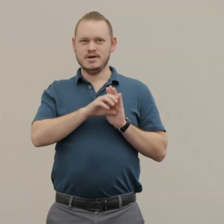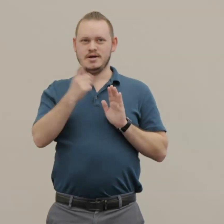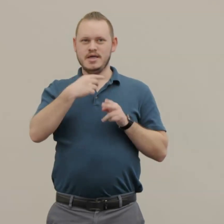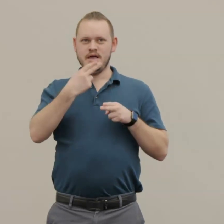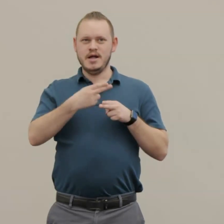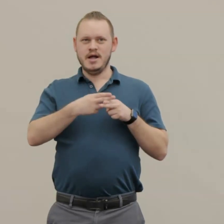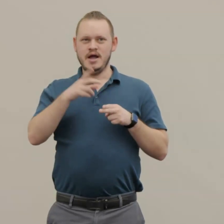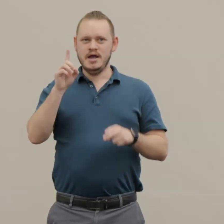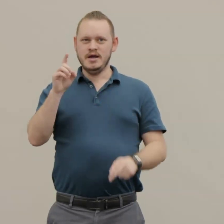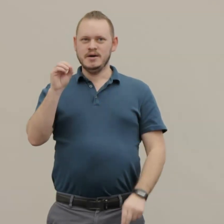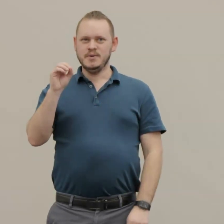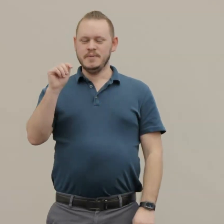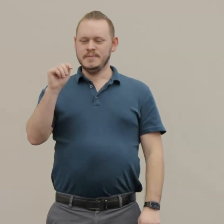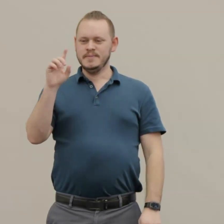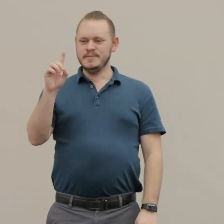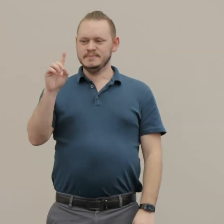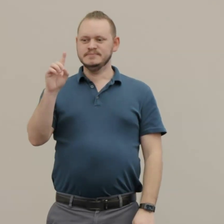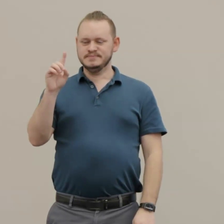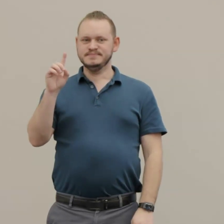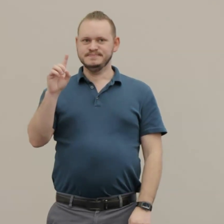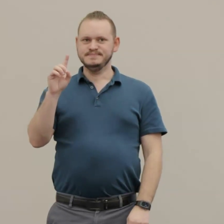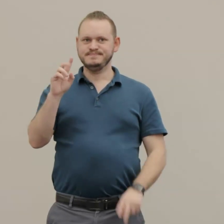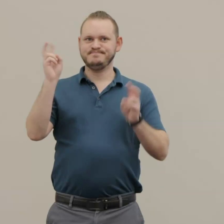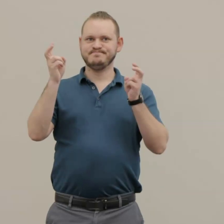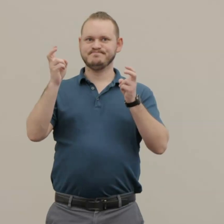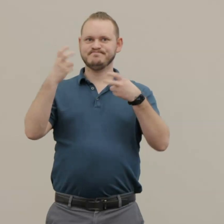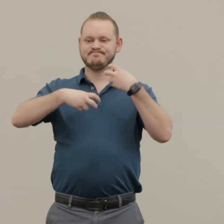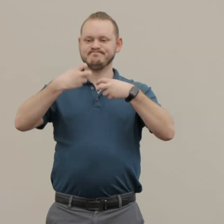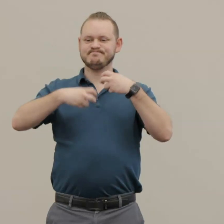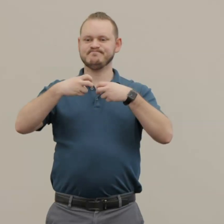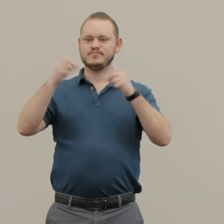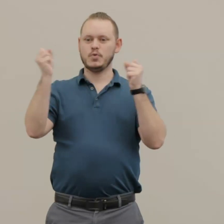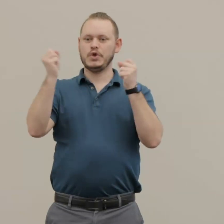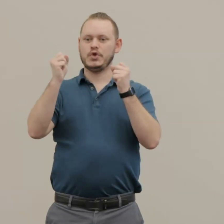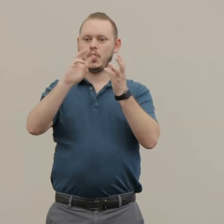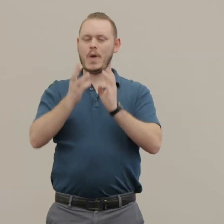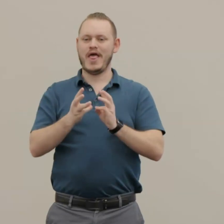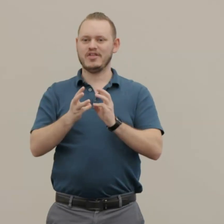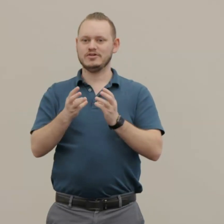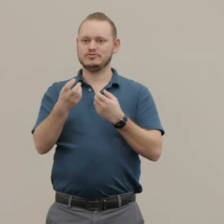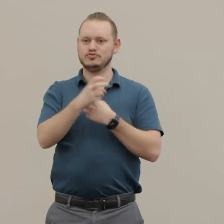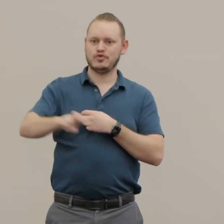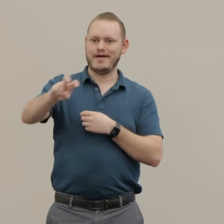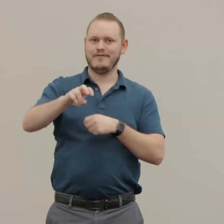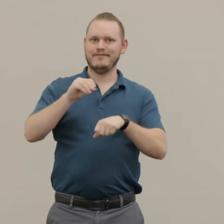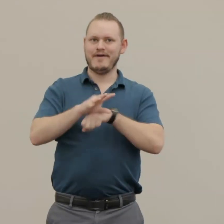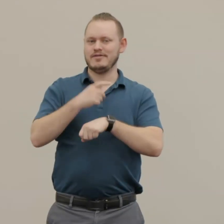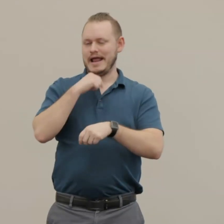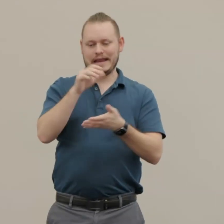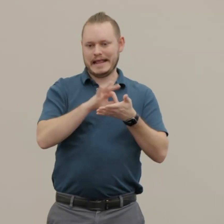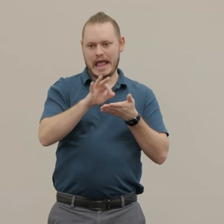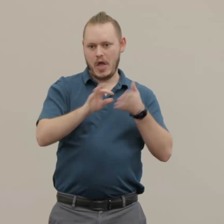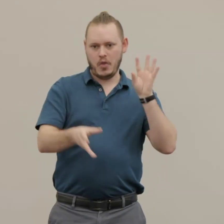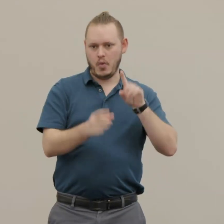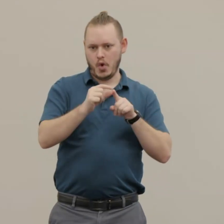that's called DOTD issues winter weather travel advisory. I didn't count the words on the page,